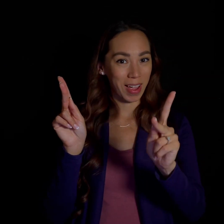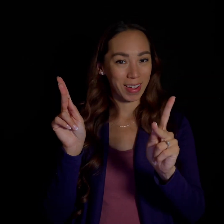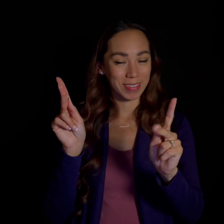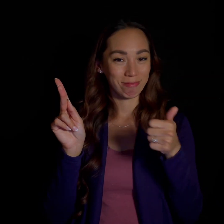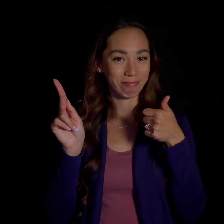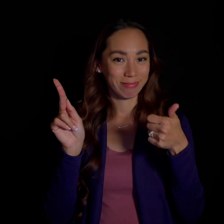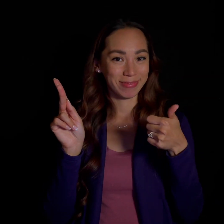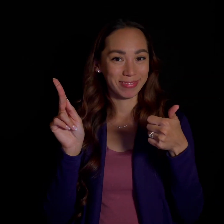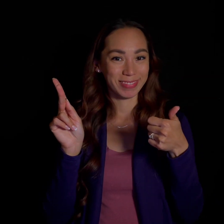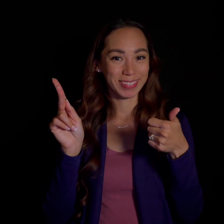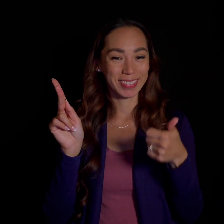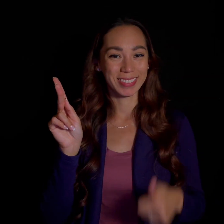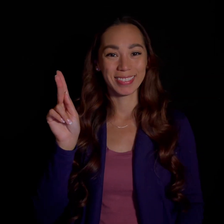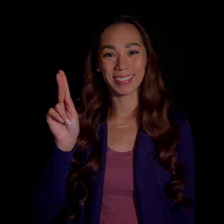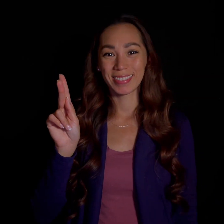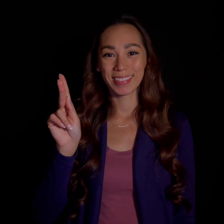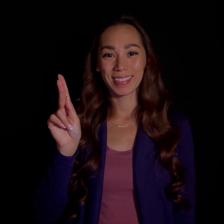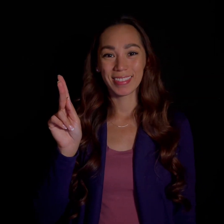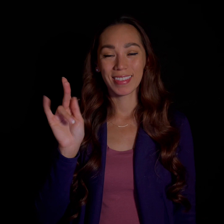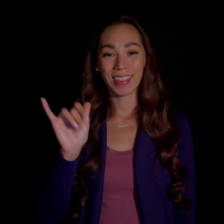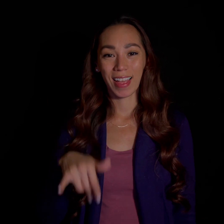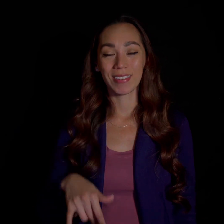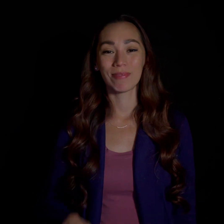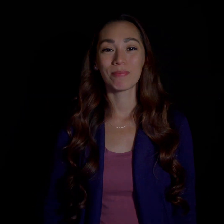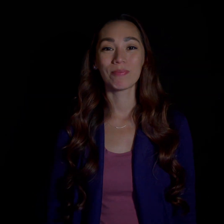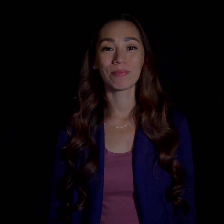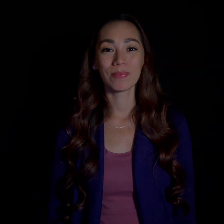middle finger is forward and your index is straight up.